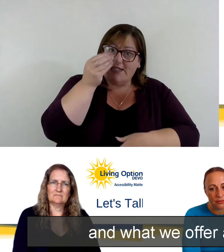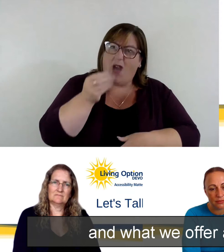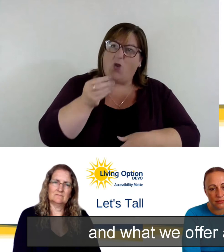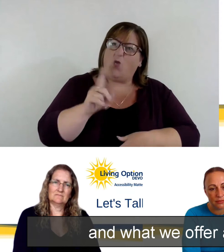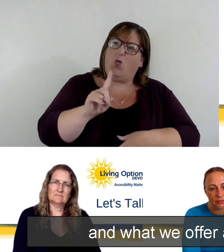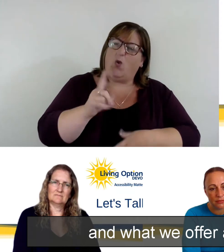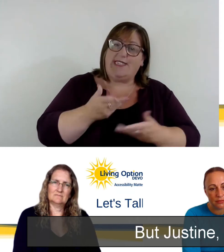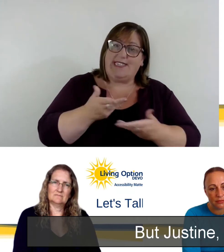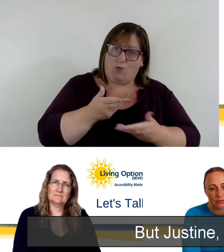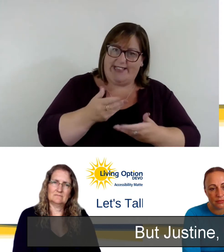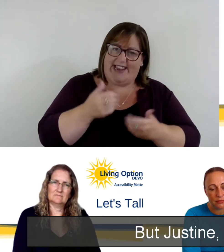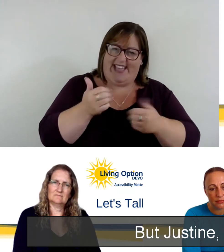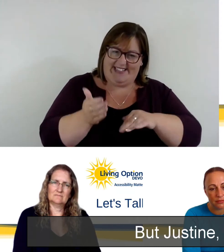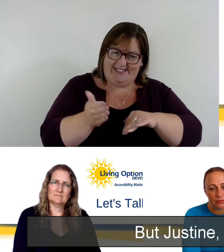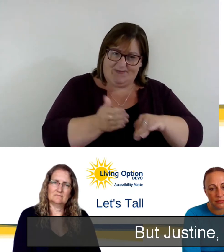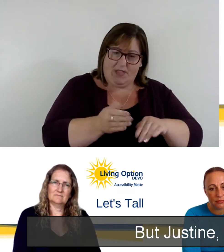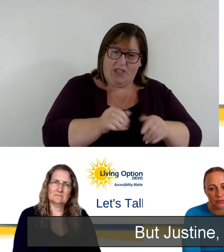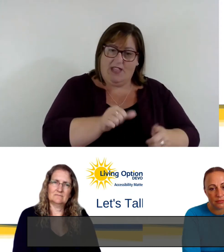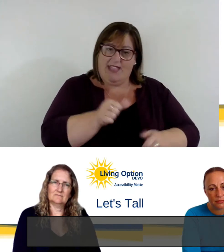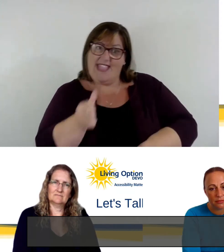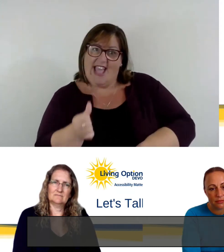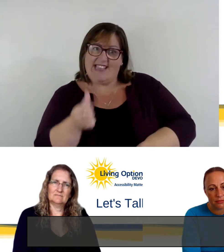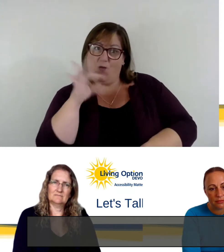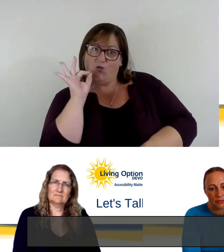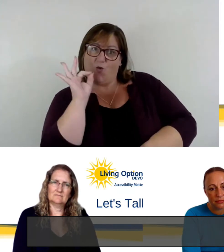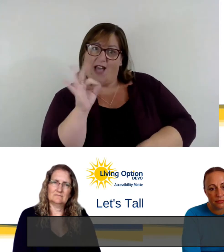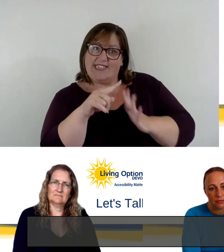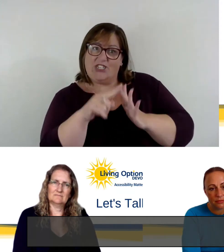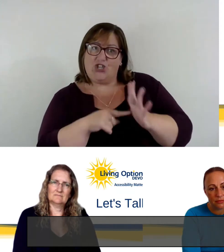Options. But Justine, if I can ask,